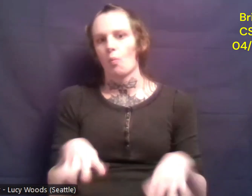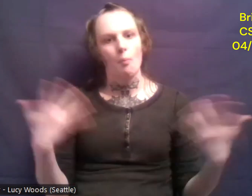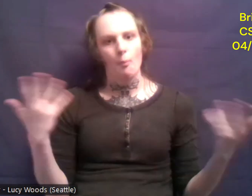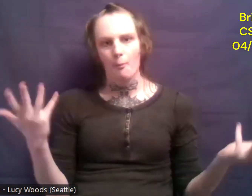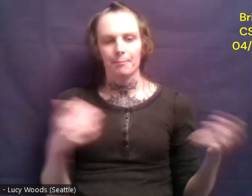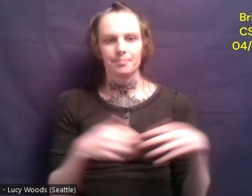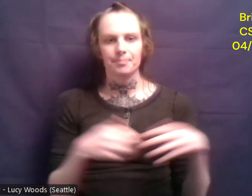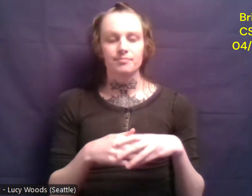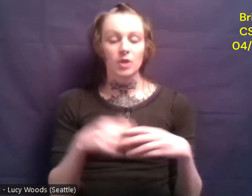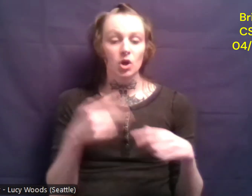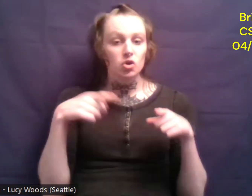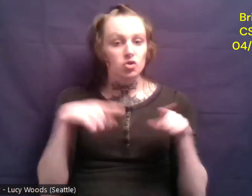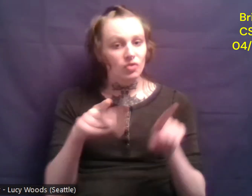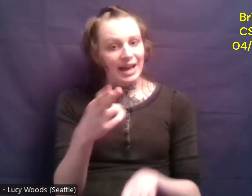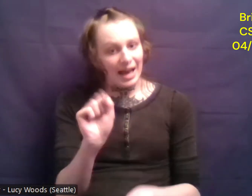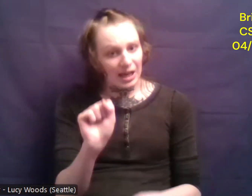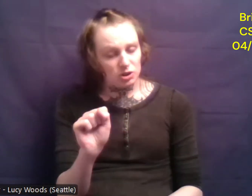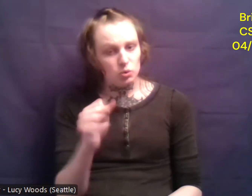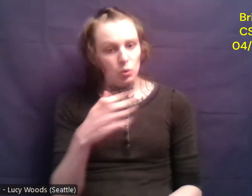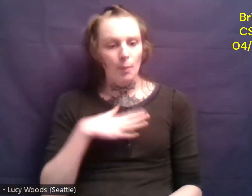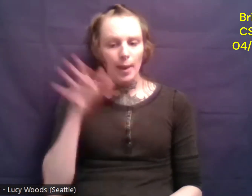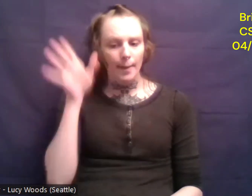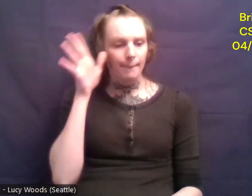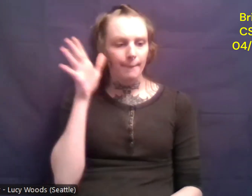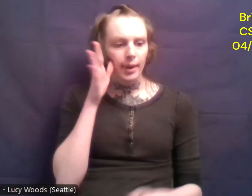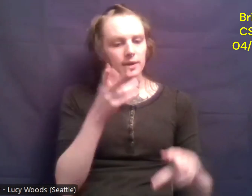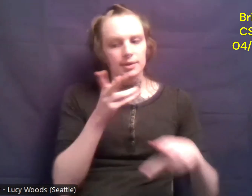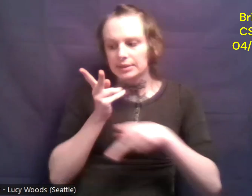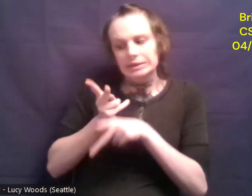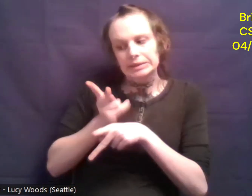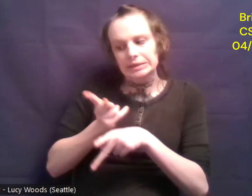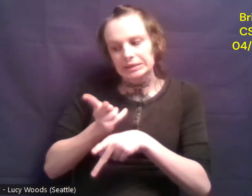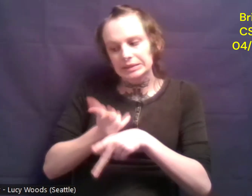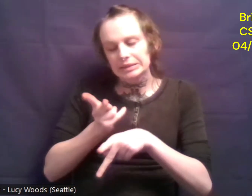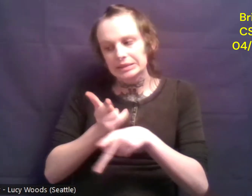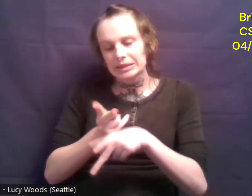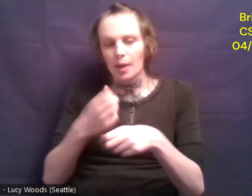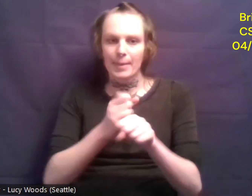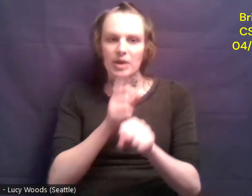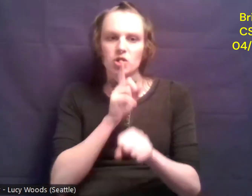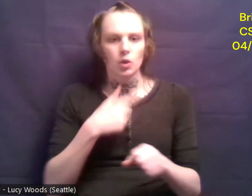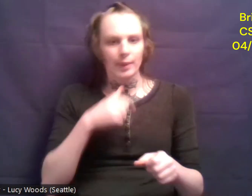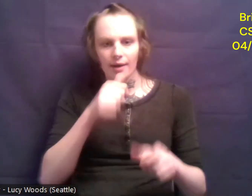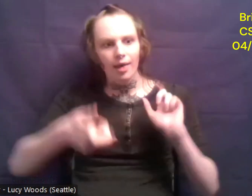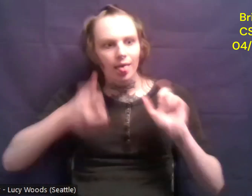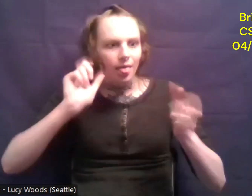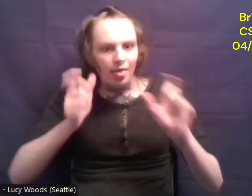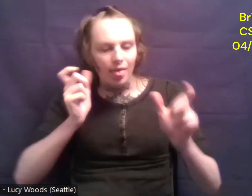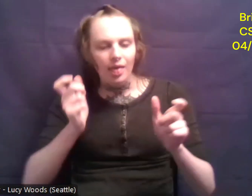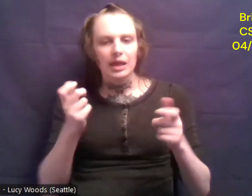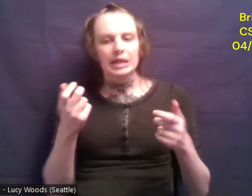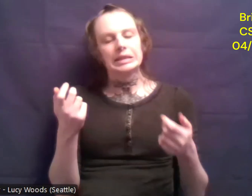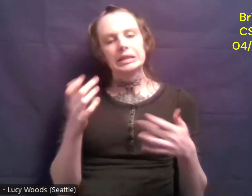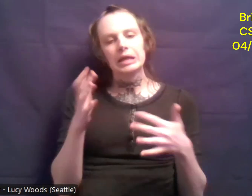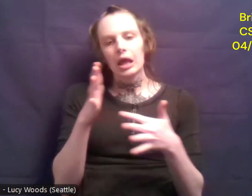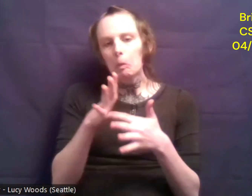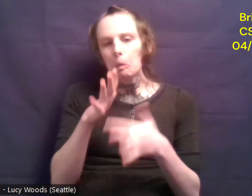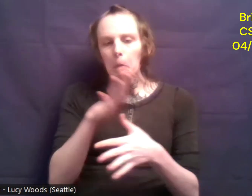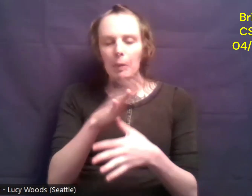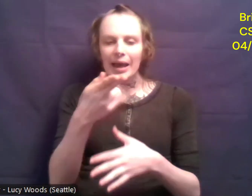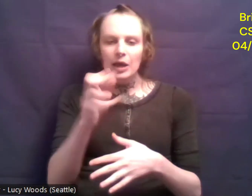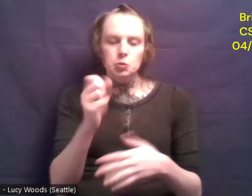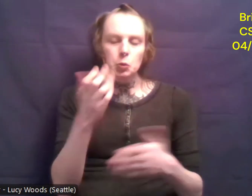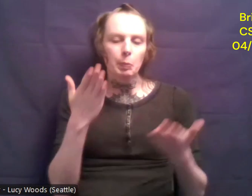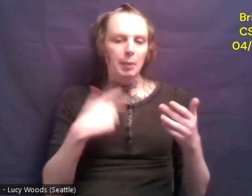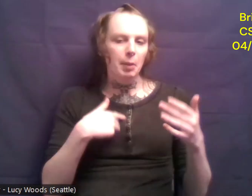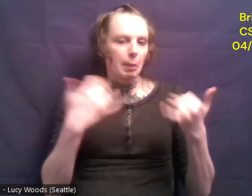diligent parents that watched me, and the last couple years there was like some parties here and there. And it's funny